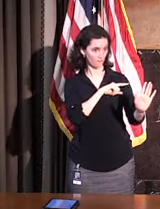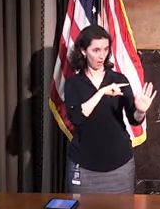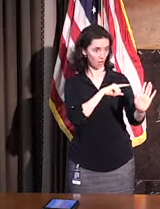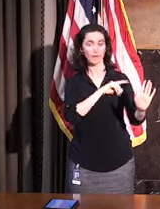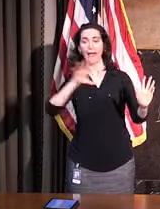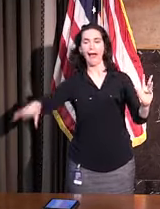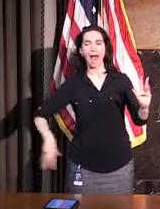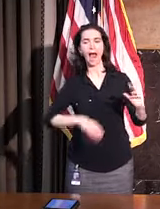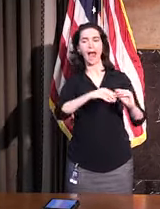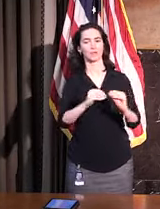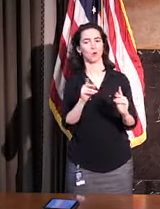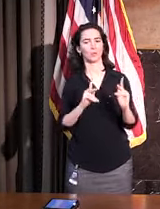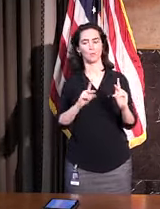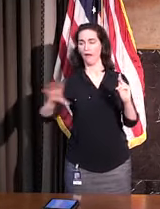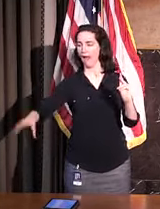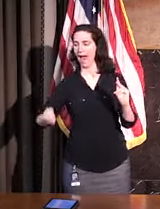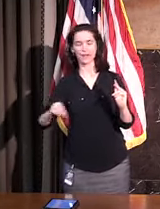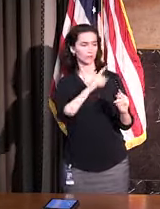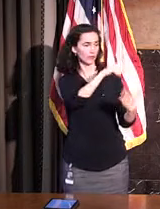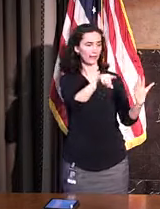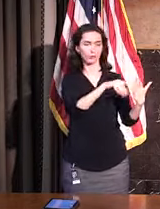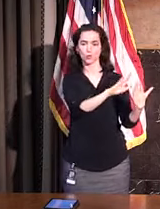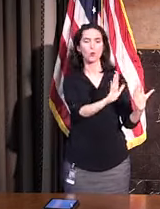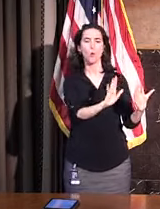be on for the duration of the program.